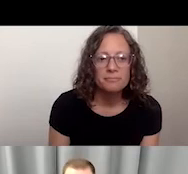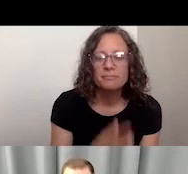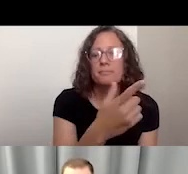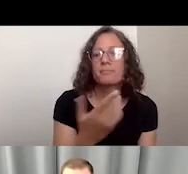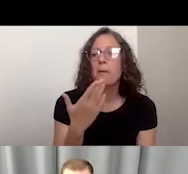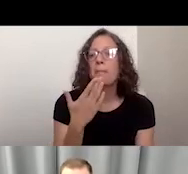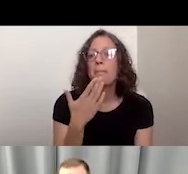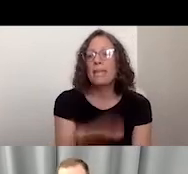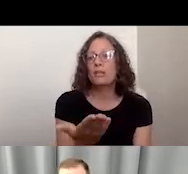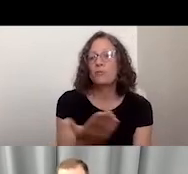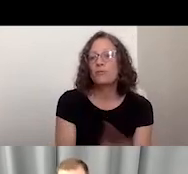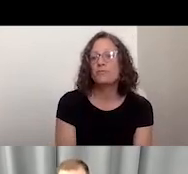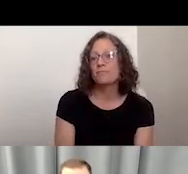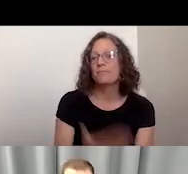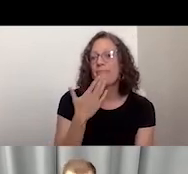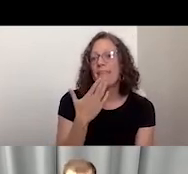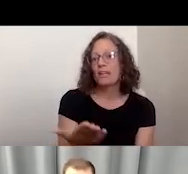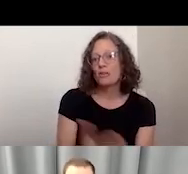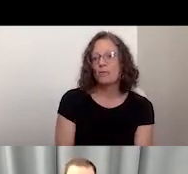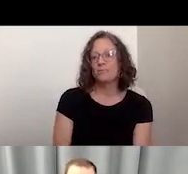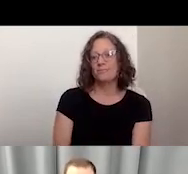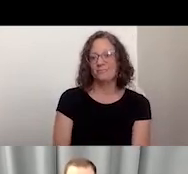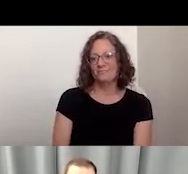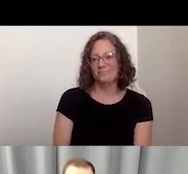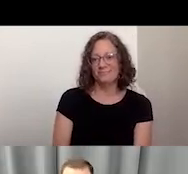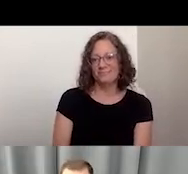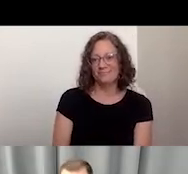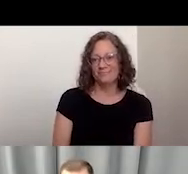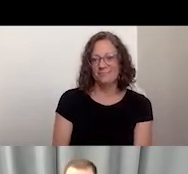you. You can just sign help you like that. This is the sign for thank you.